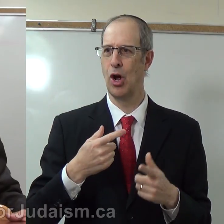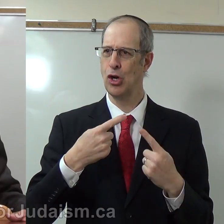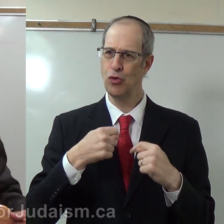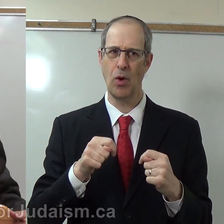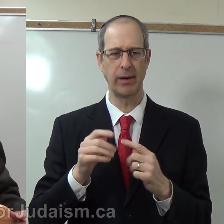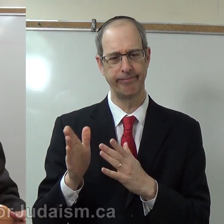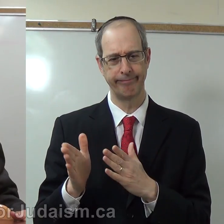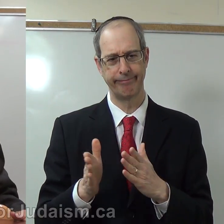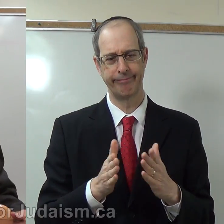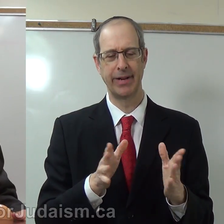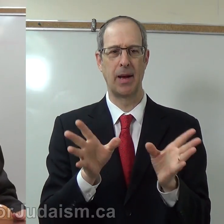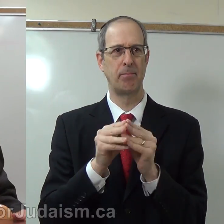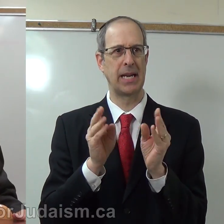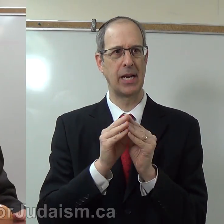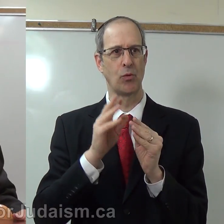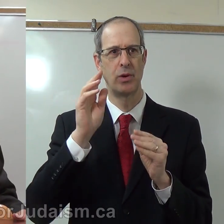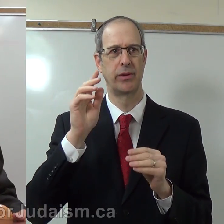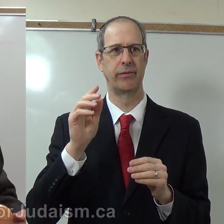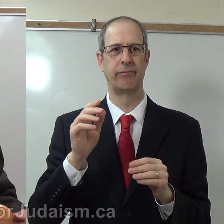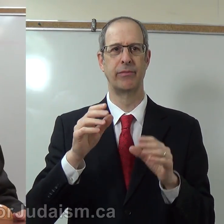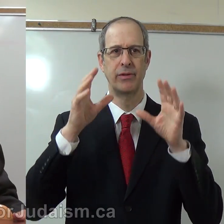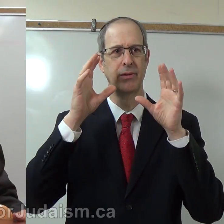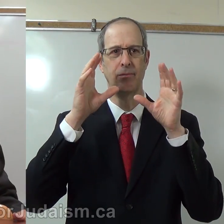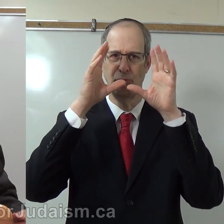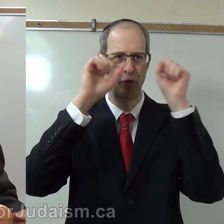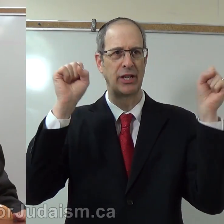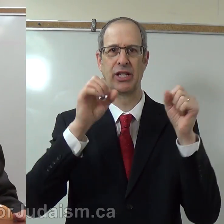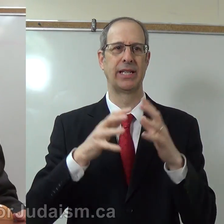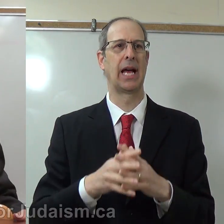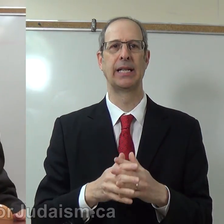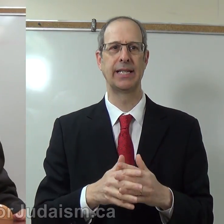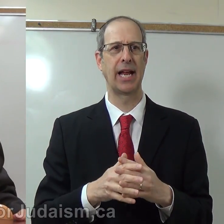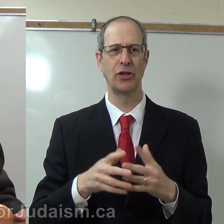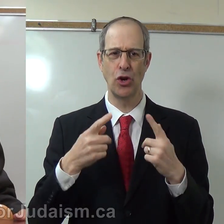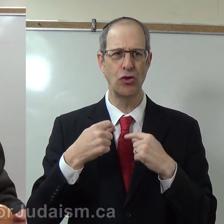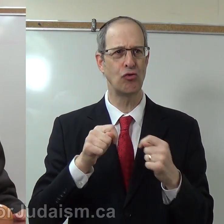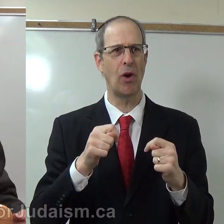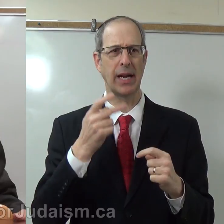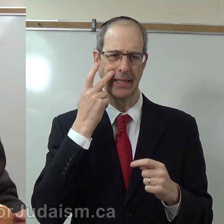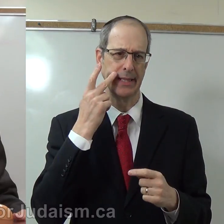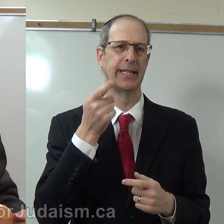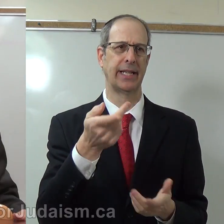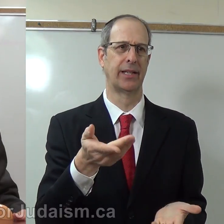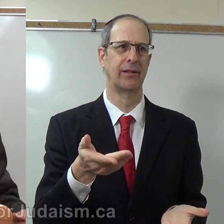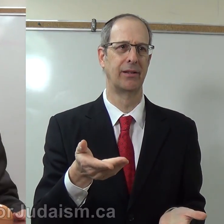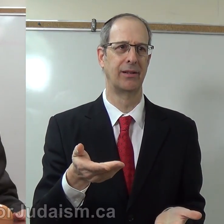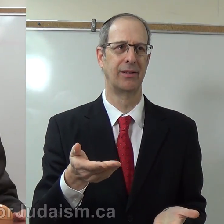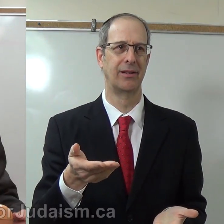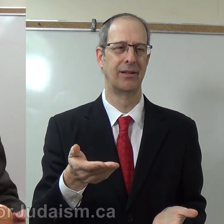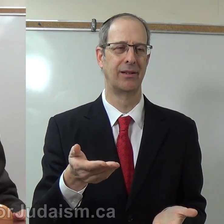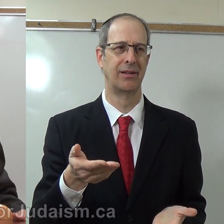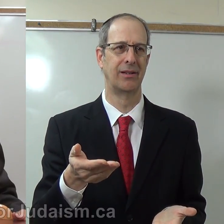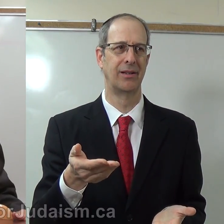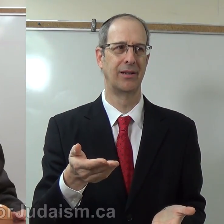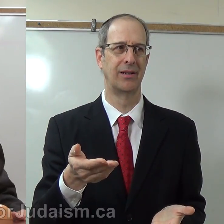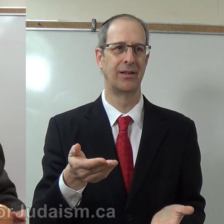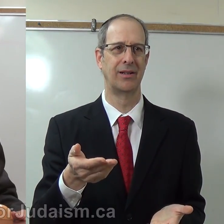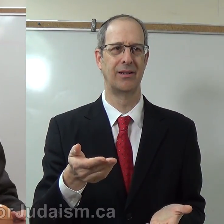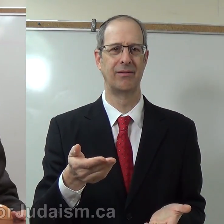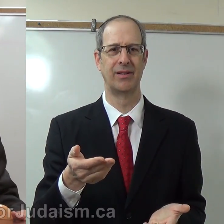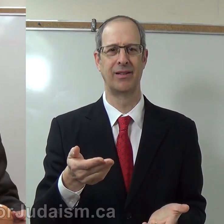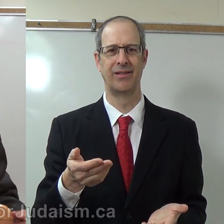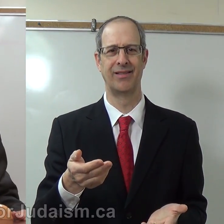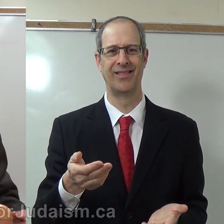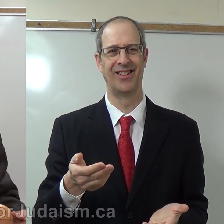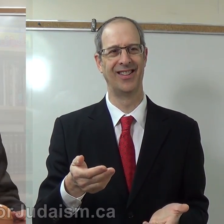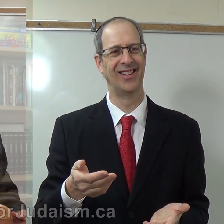with the President of the United States. Try to get to see them. It will be almost